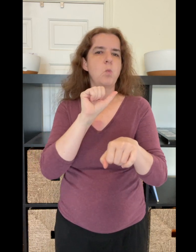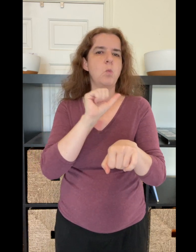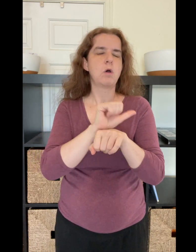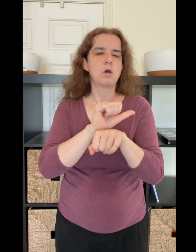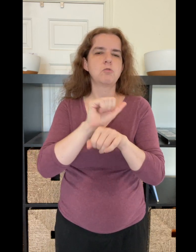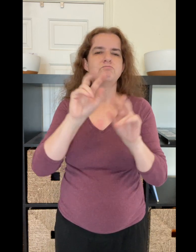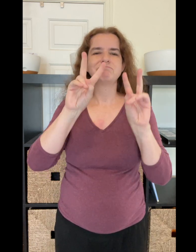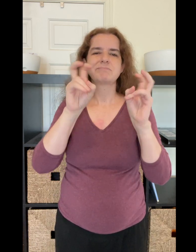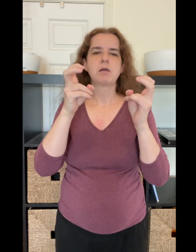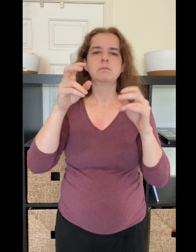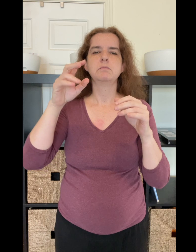clinic.